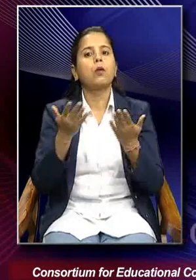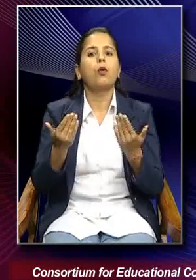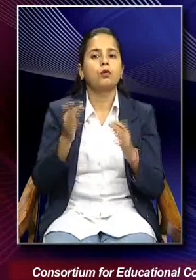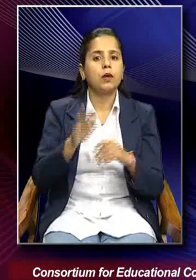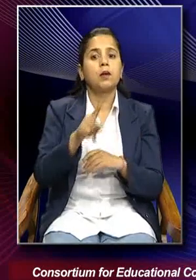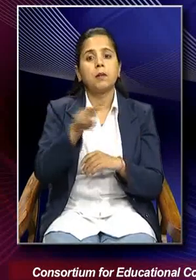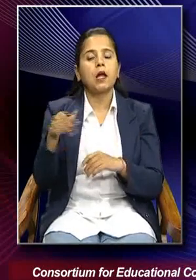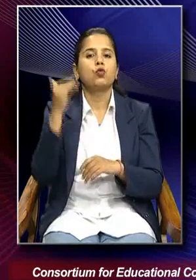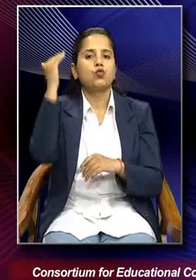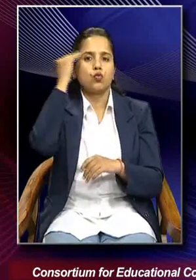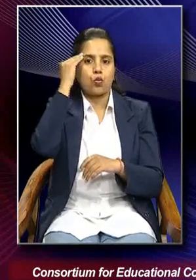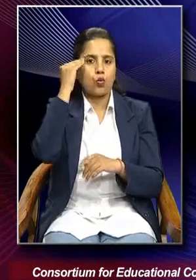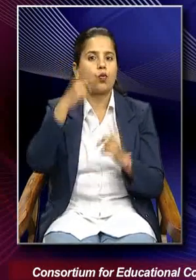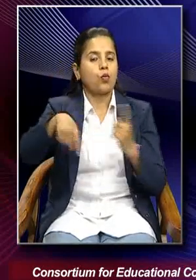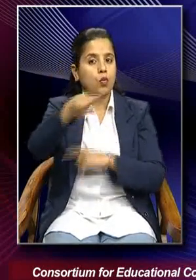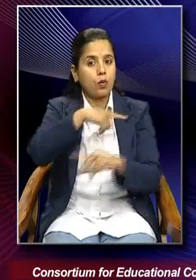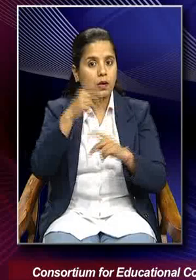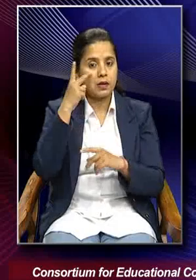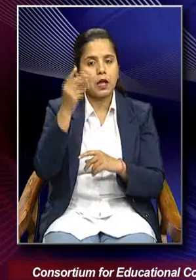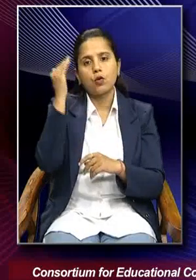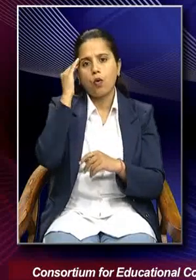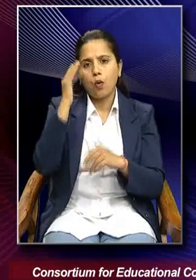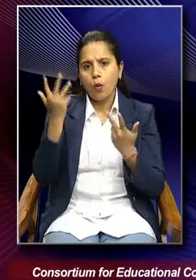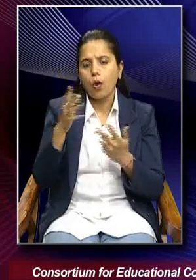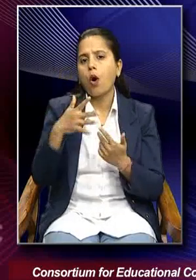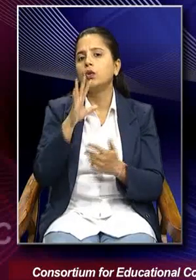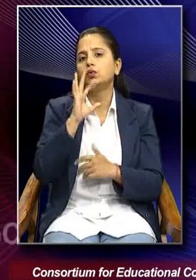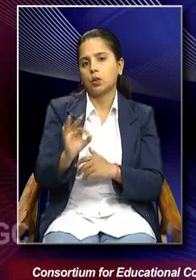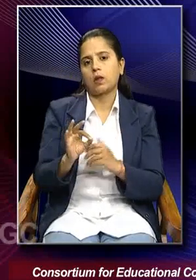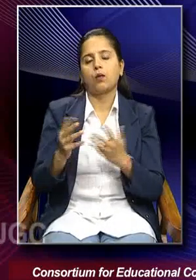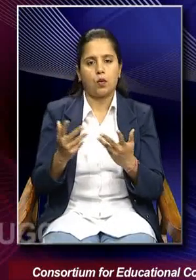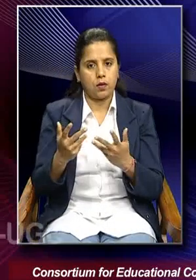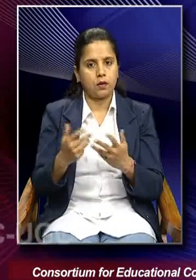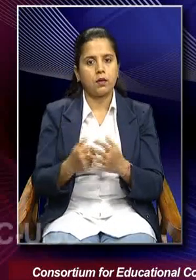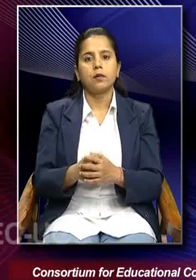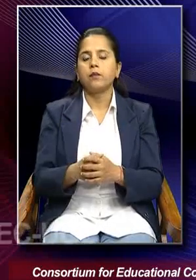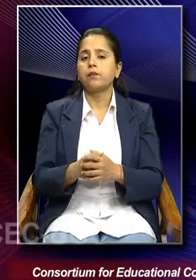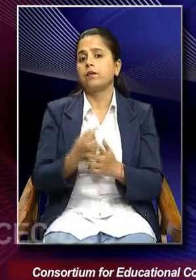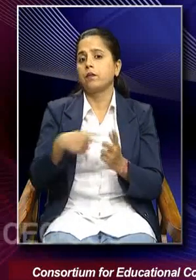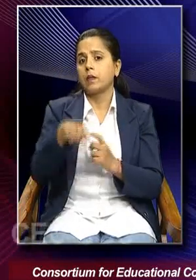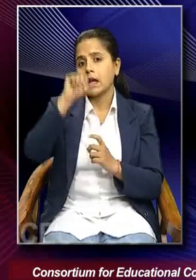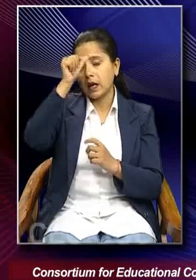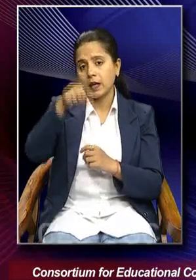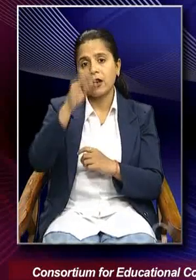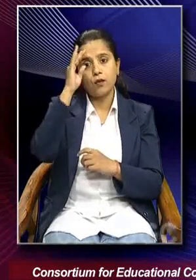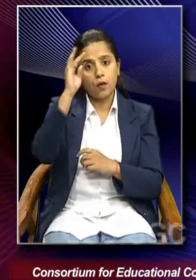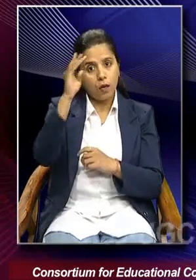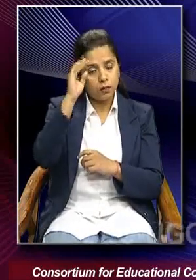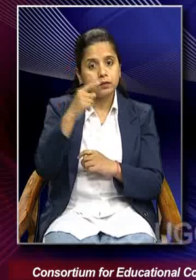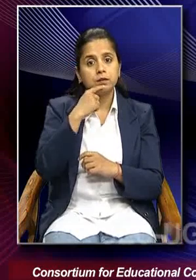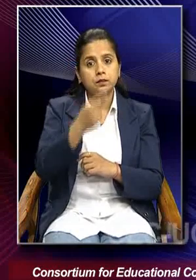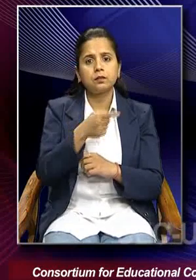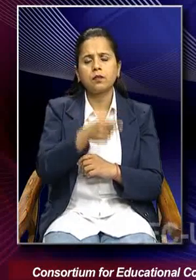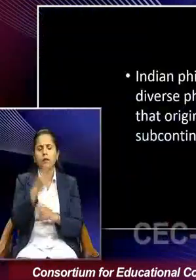means to know that kind of knowledge or the truth. So Indian philosophy,